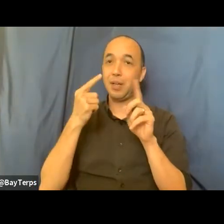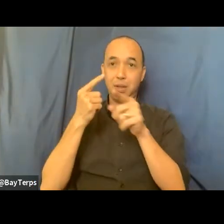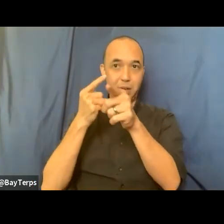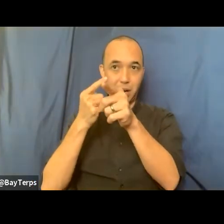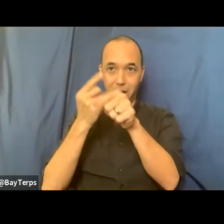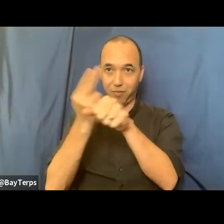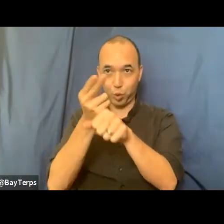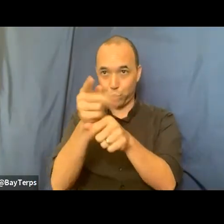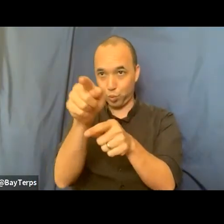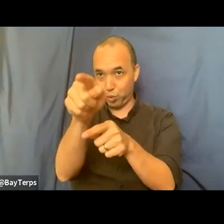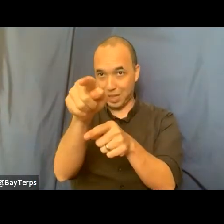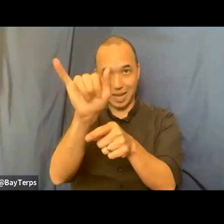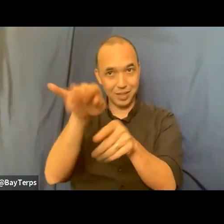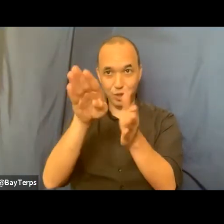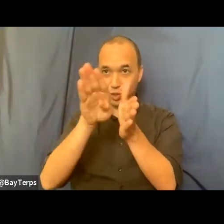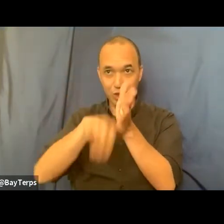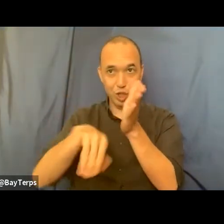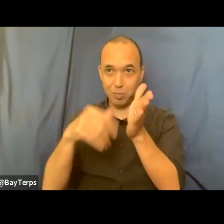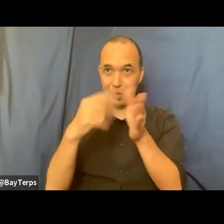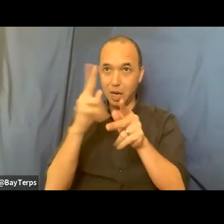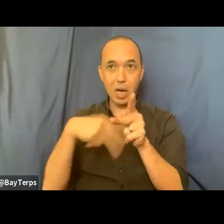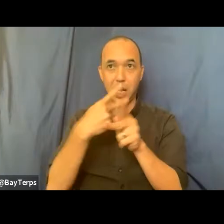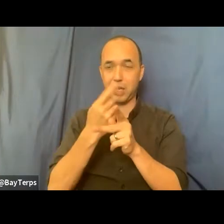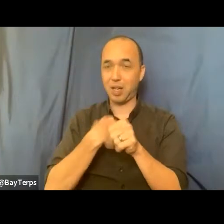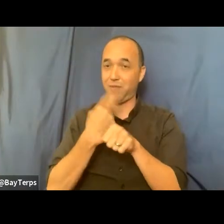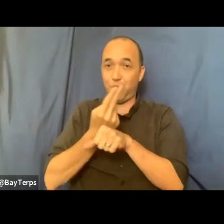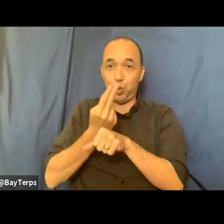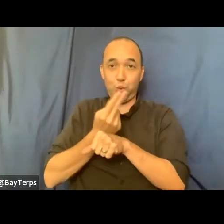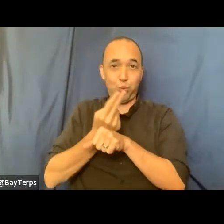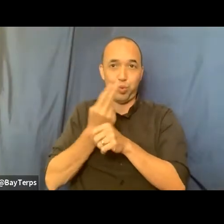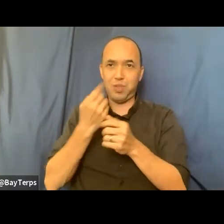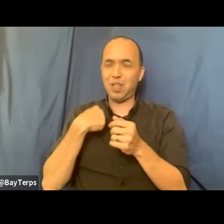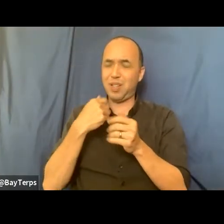and these are the cheapo ones. I have durable